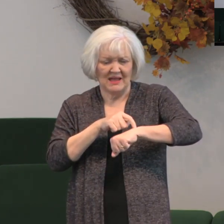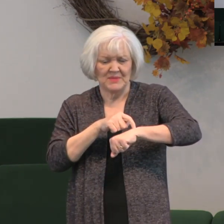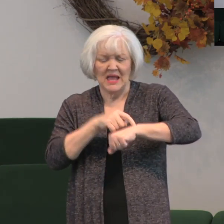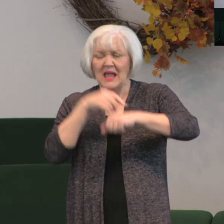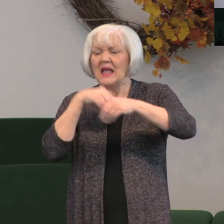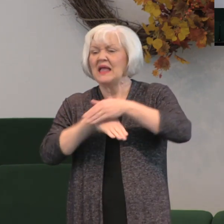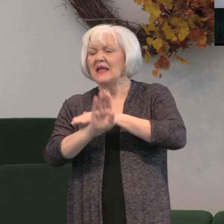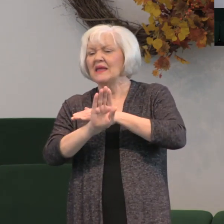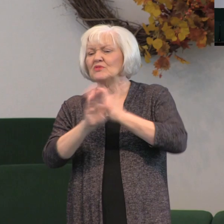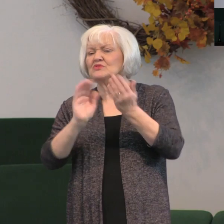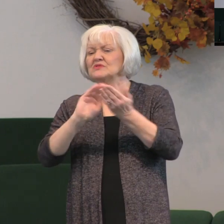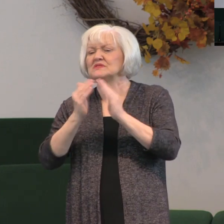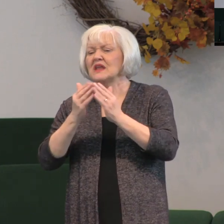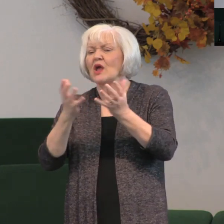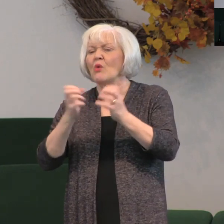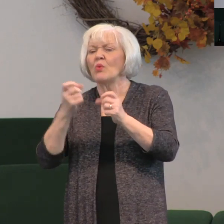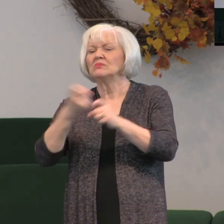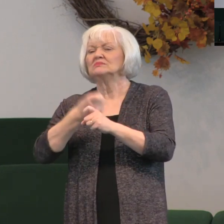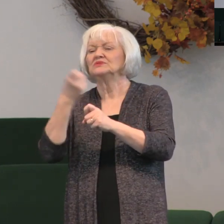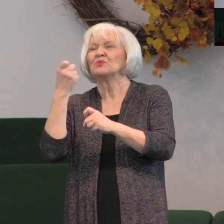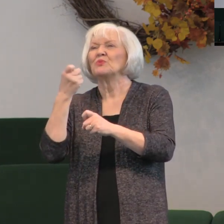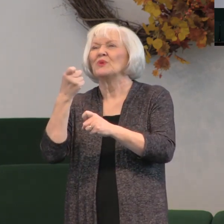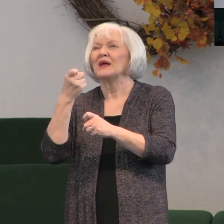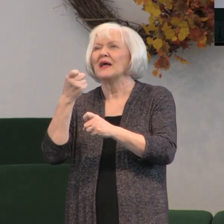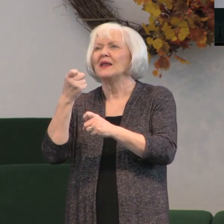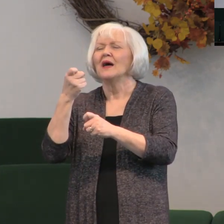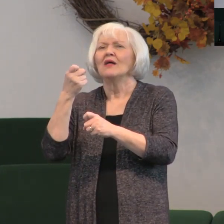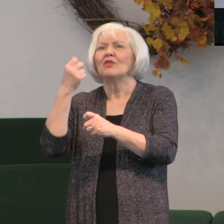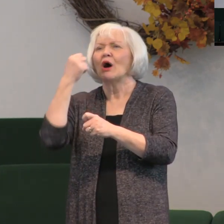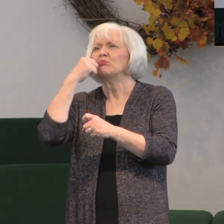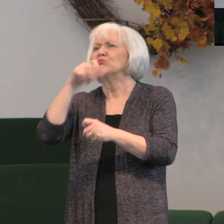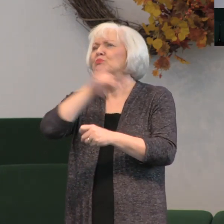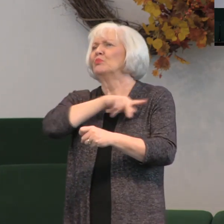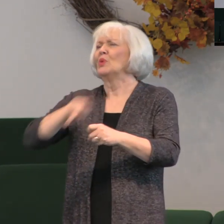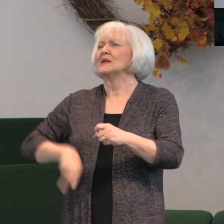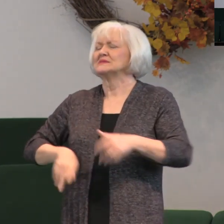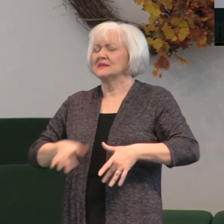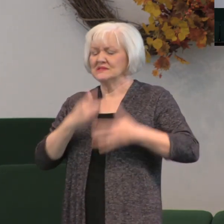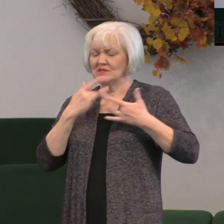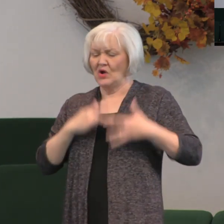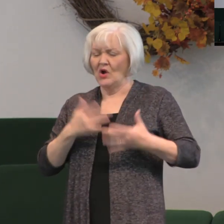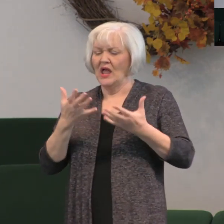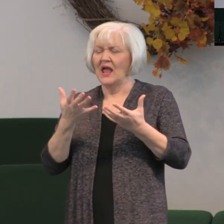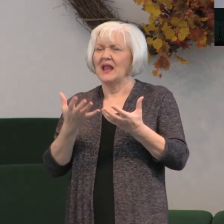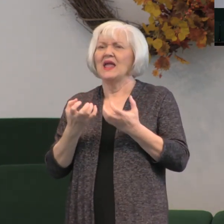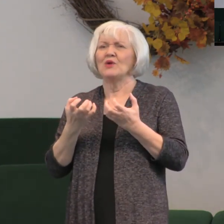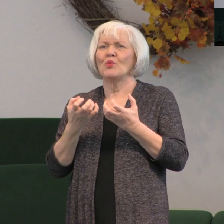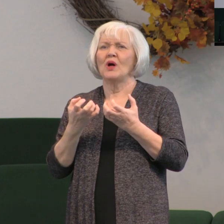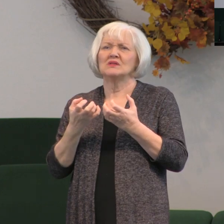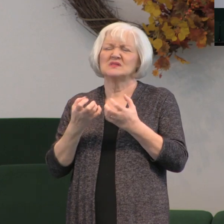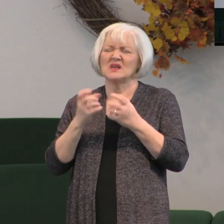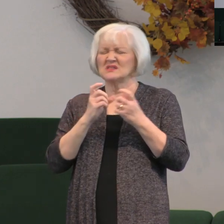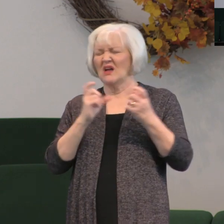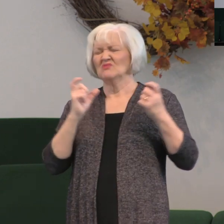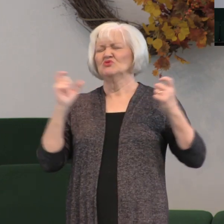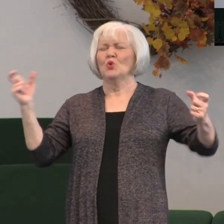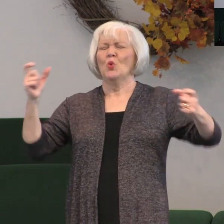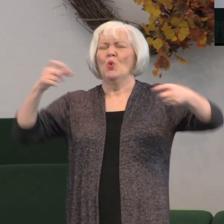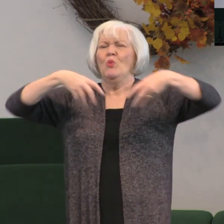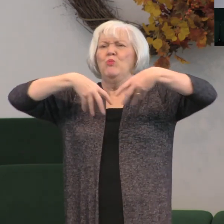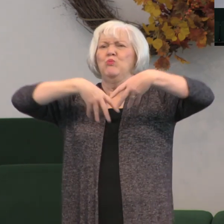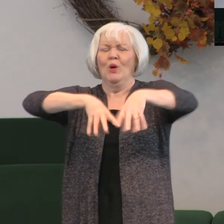princess and he has asked the genie for this great big production to be put on as he is coming into the city.